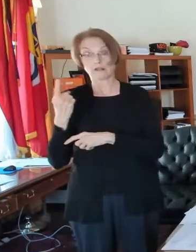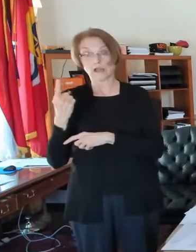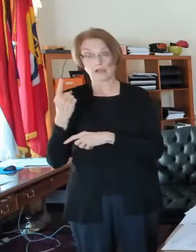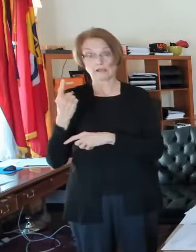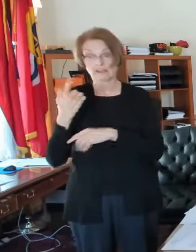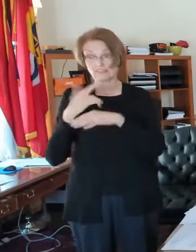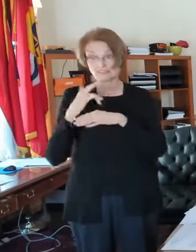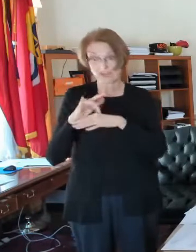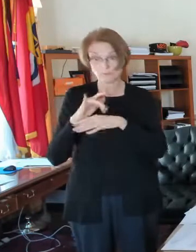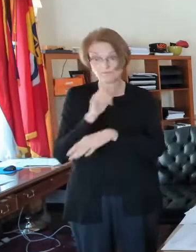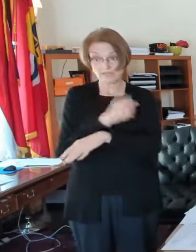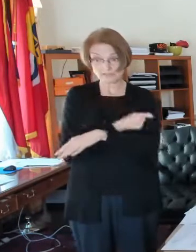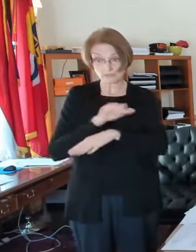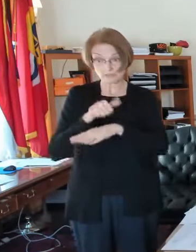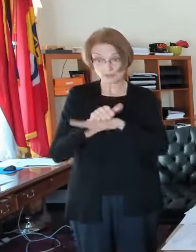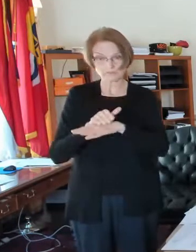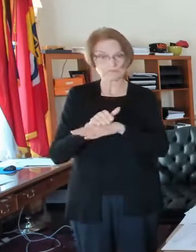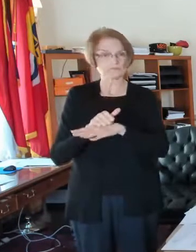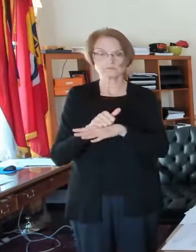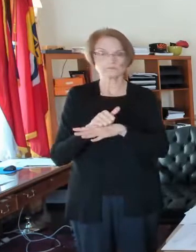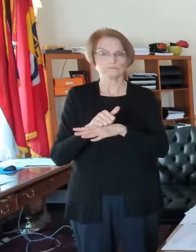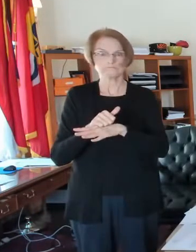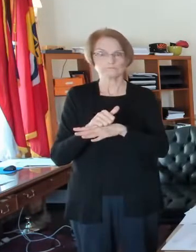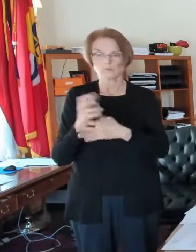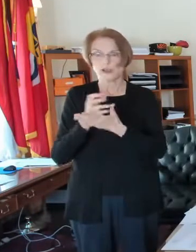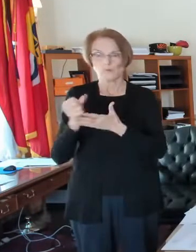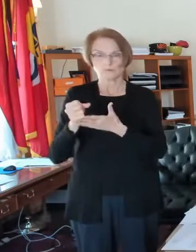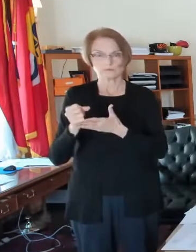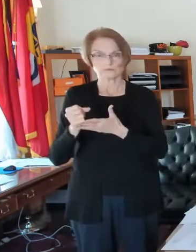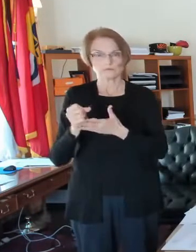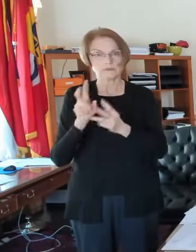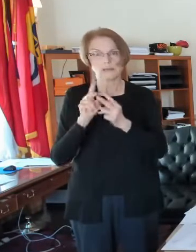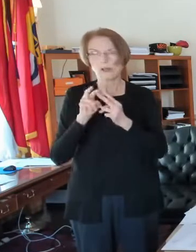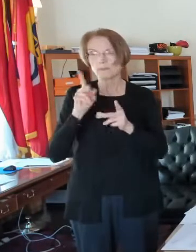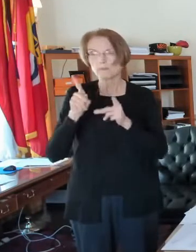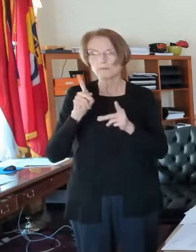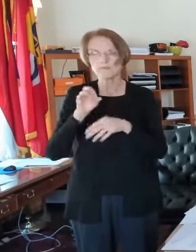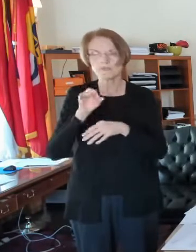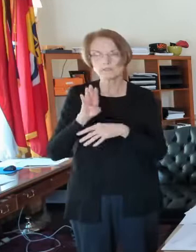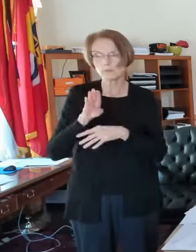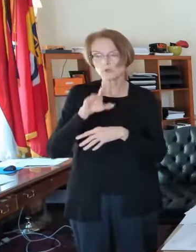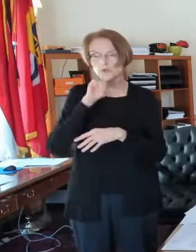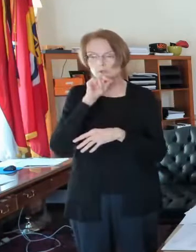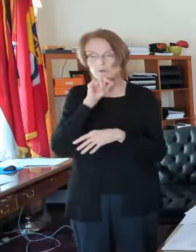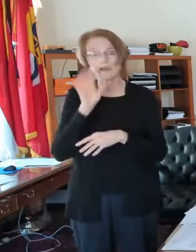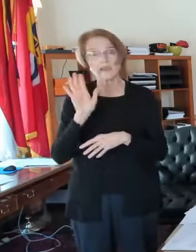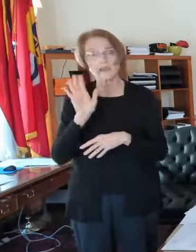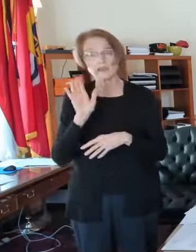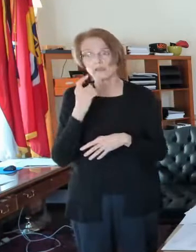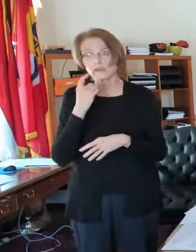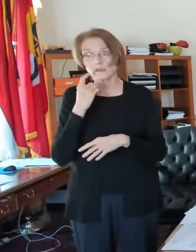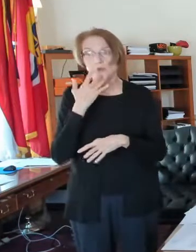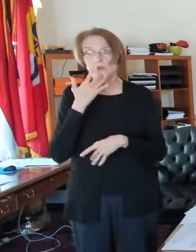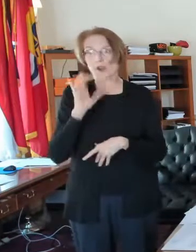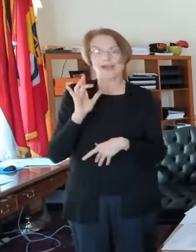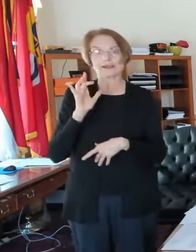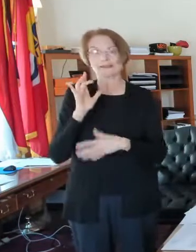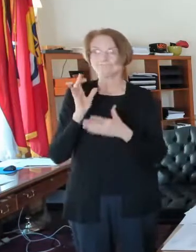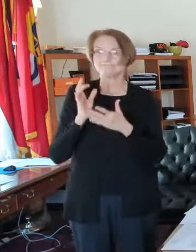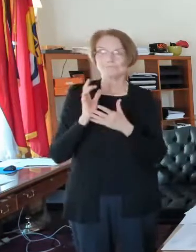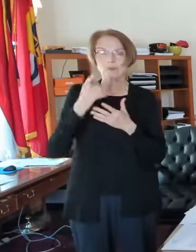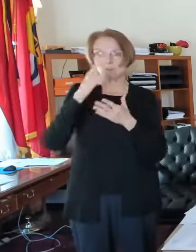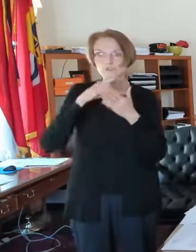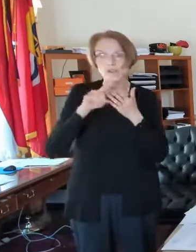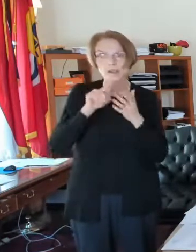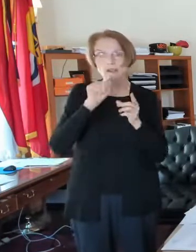were gone. I saw a couple people on Facebook or Twitter, one or the other, that said, hey, we just got lucky today. We were checking all